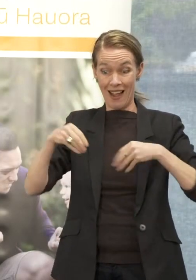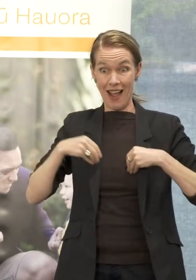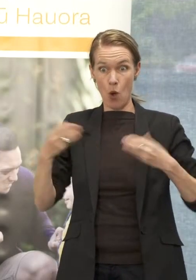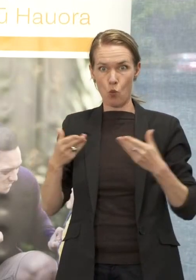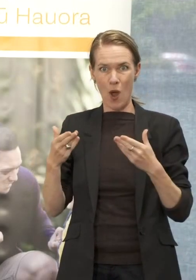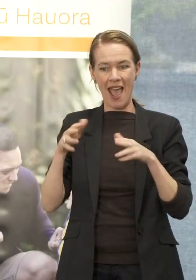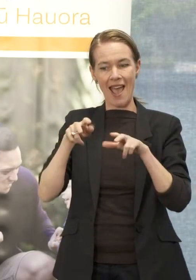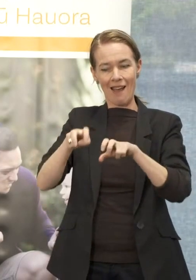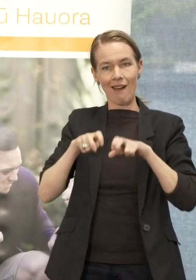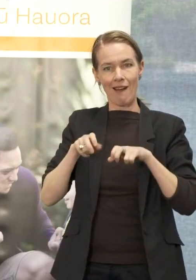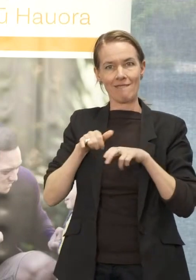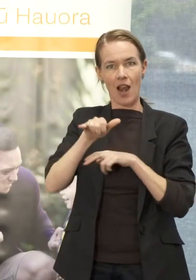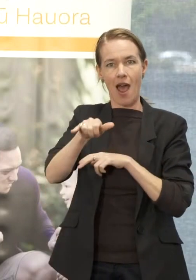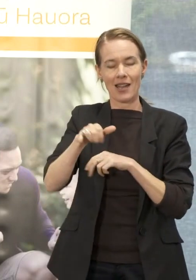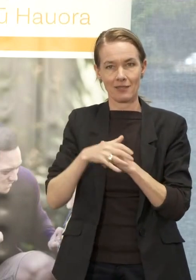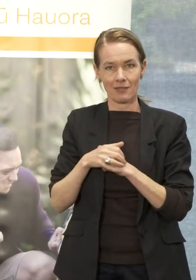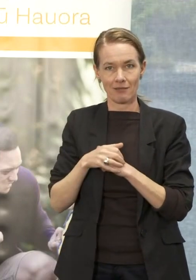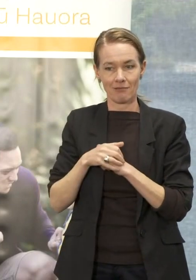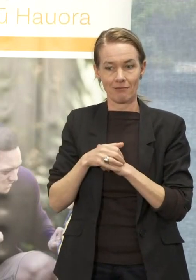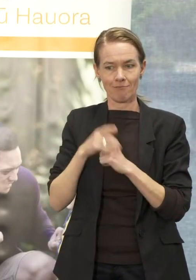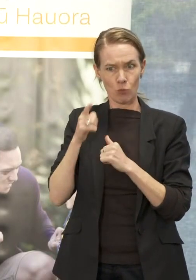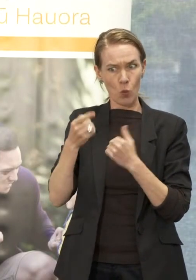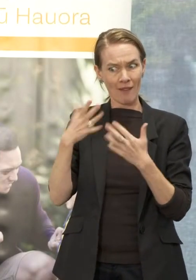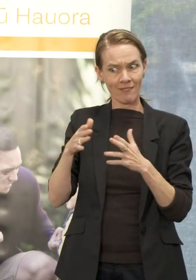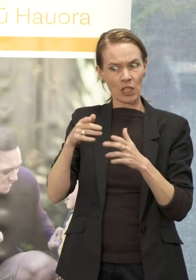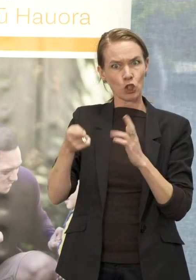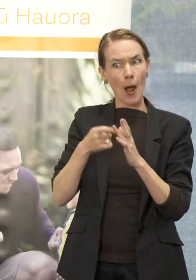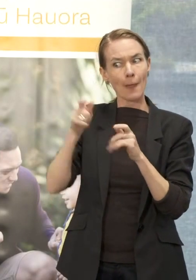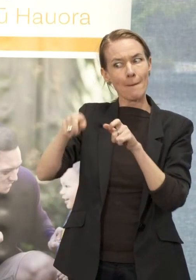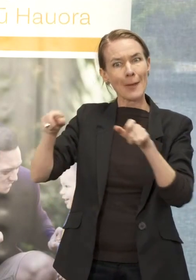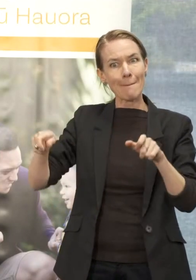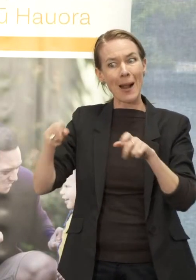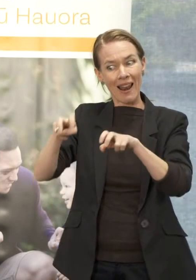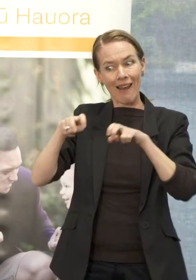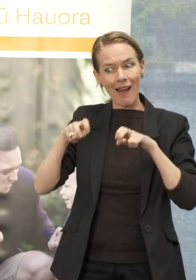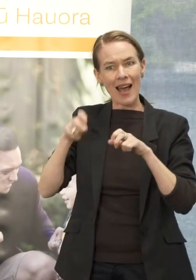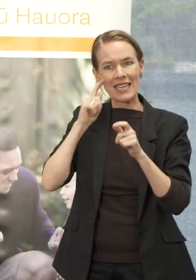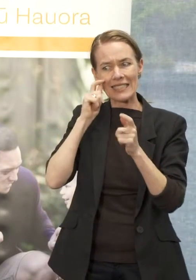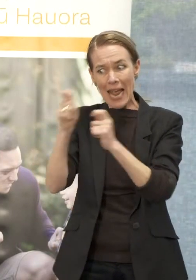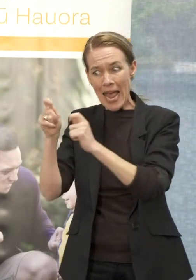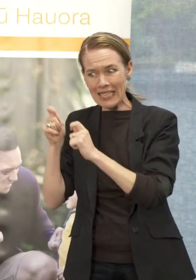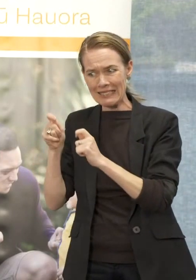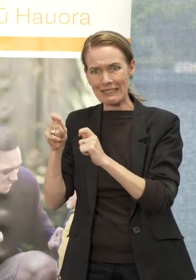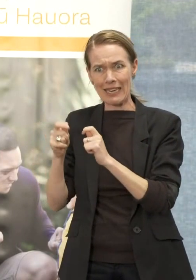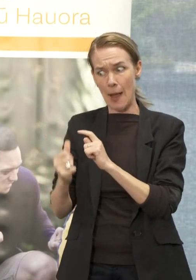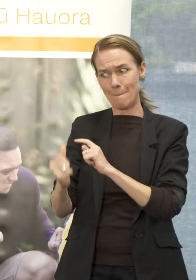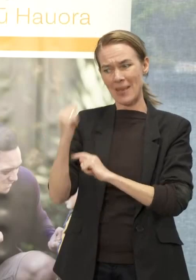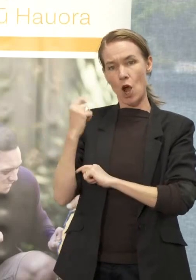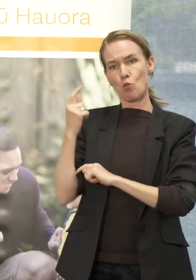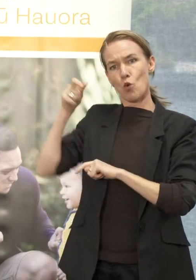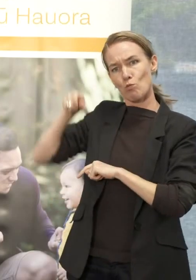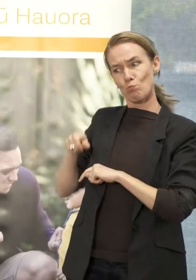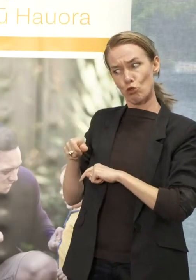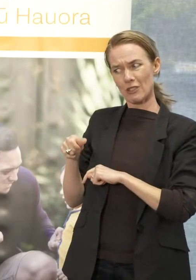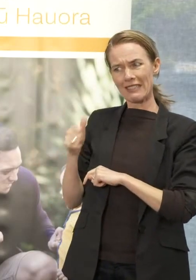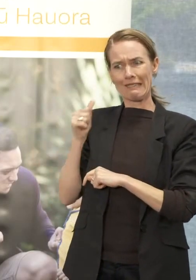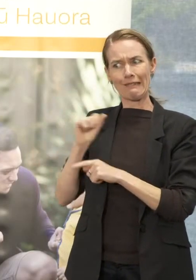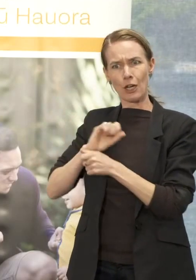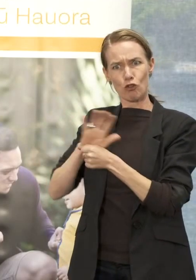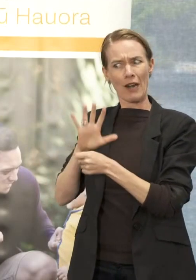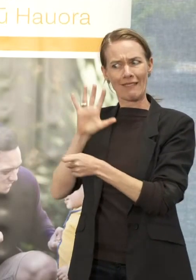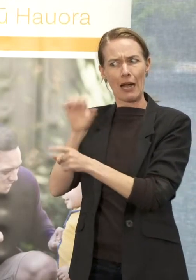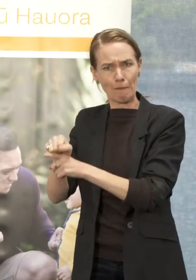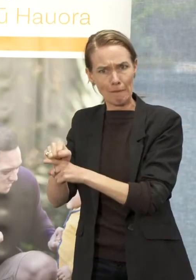a person seated behind them who had also completed 14 days of managed isolation and